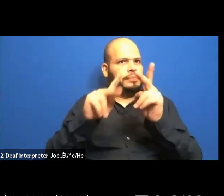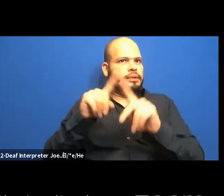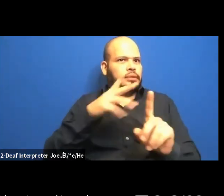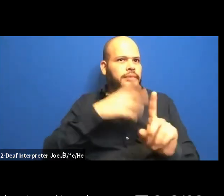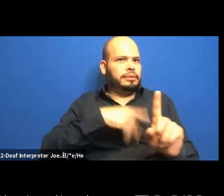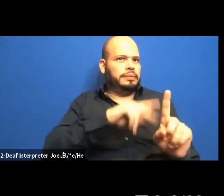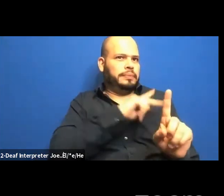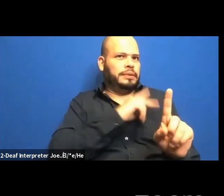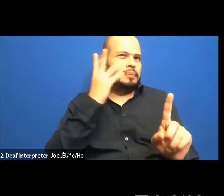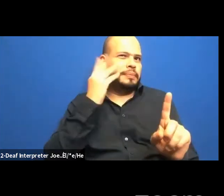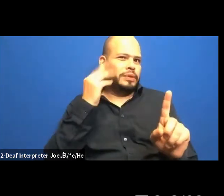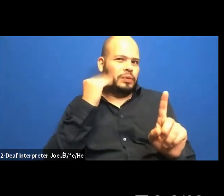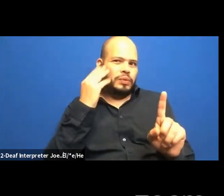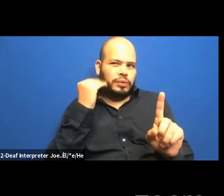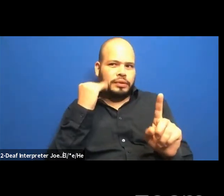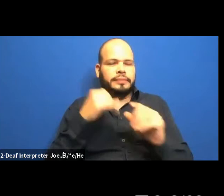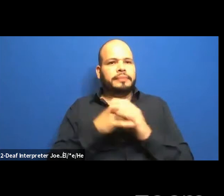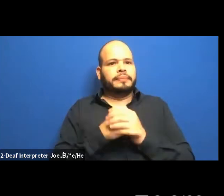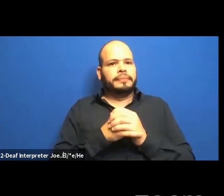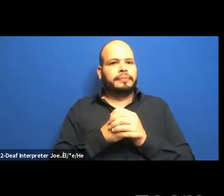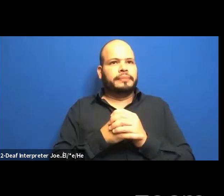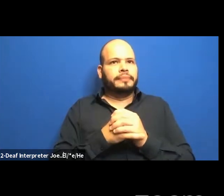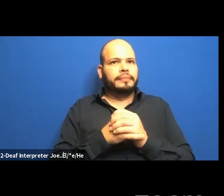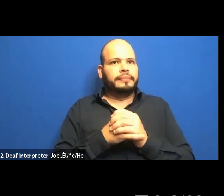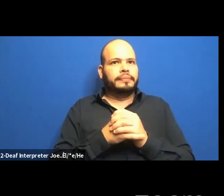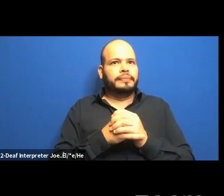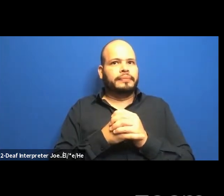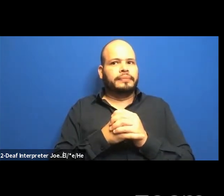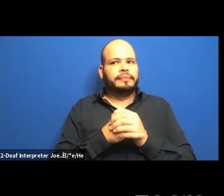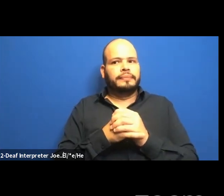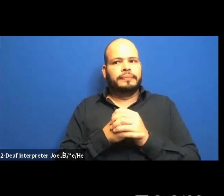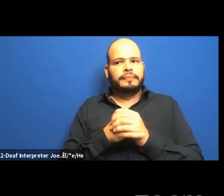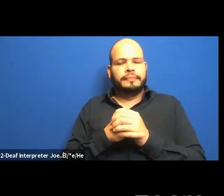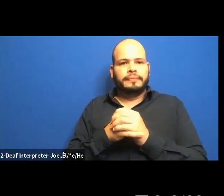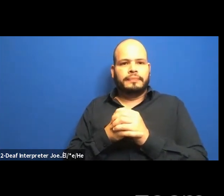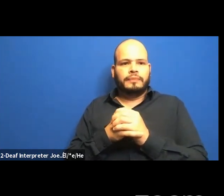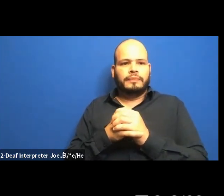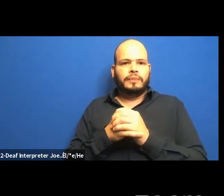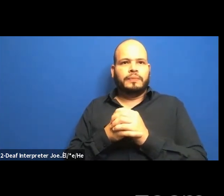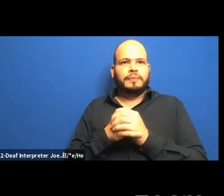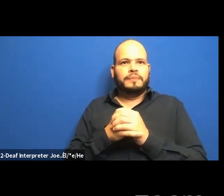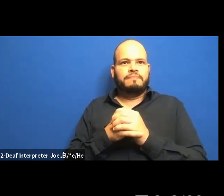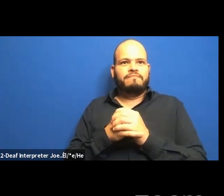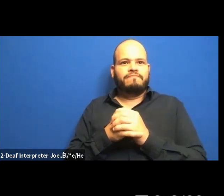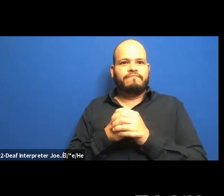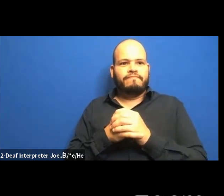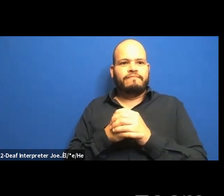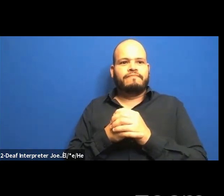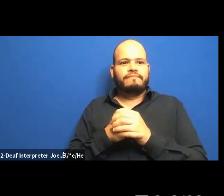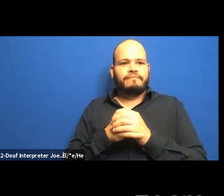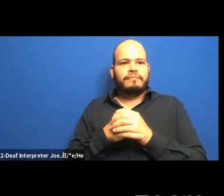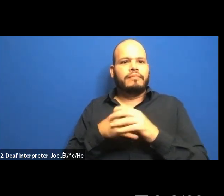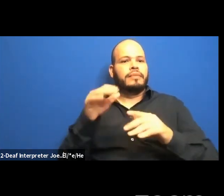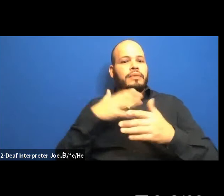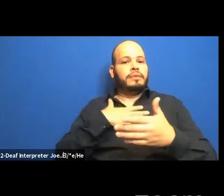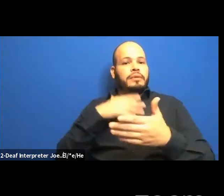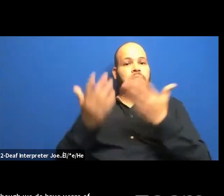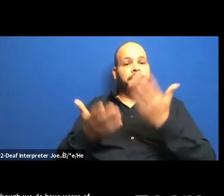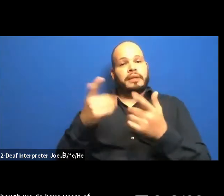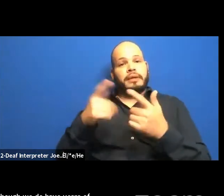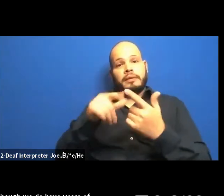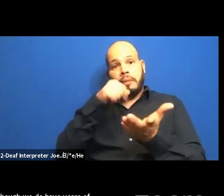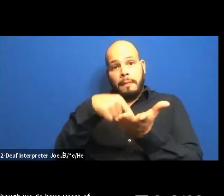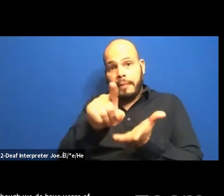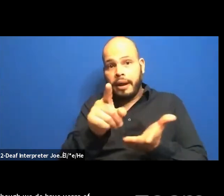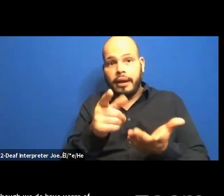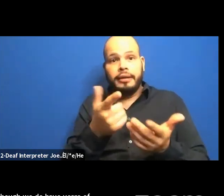to or may not be paying as much attention to, being as though we do have years of experiences and years of things that we are